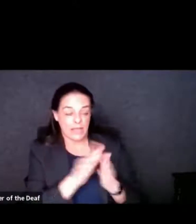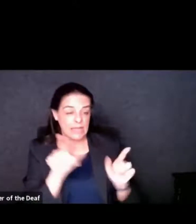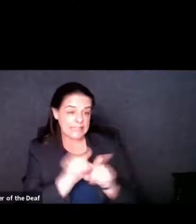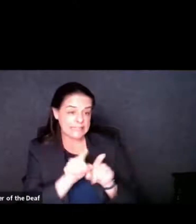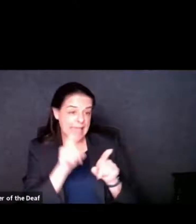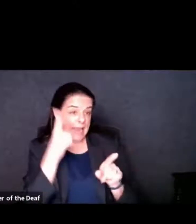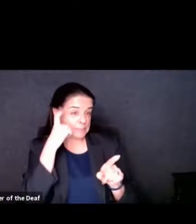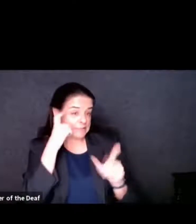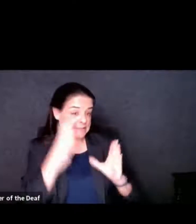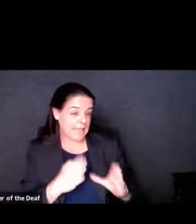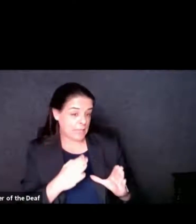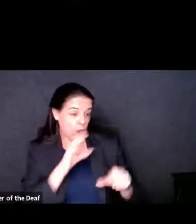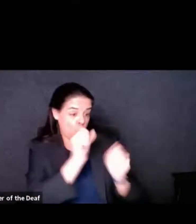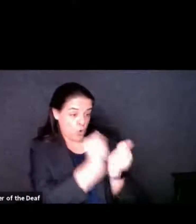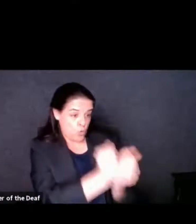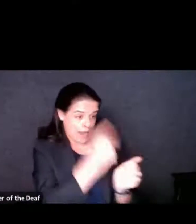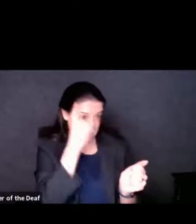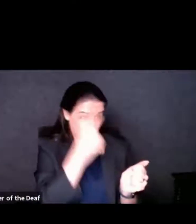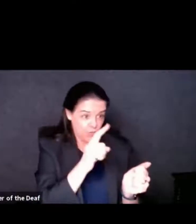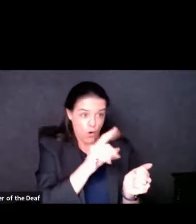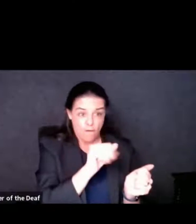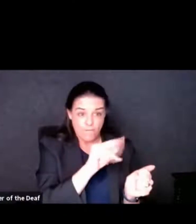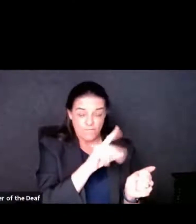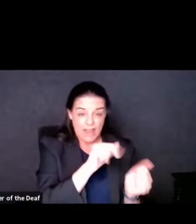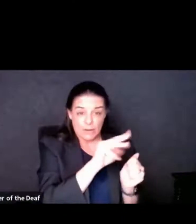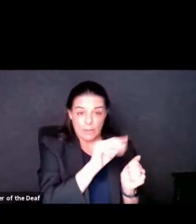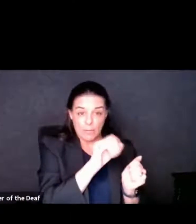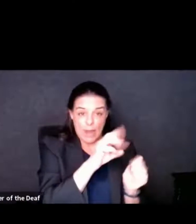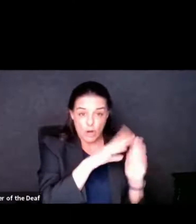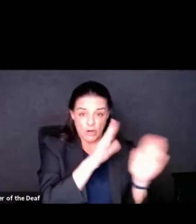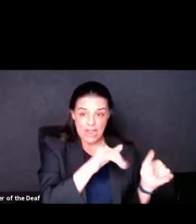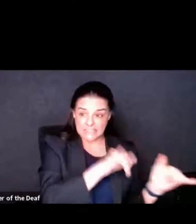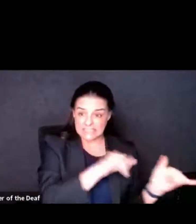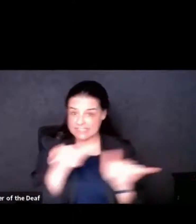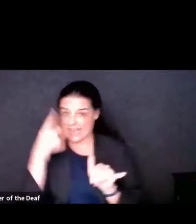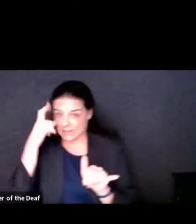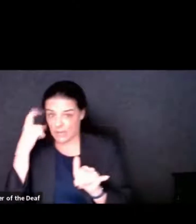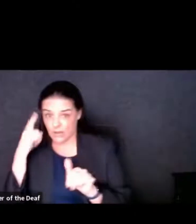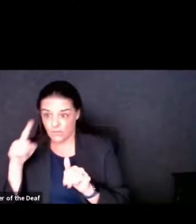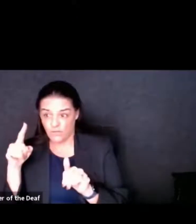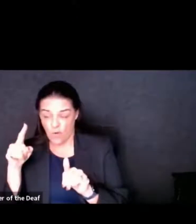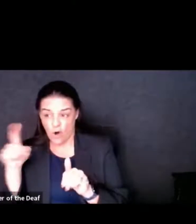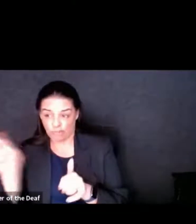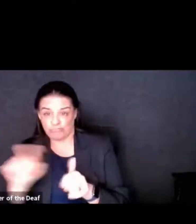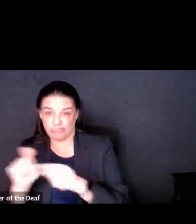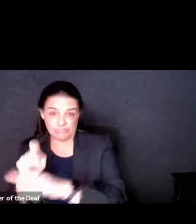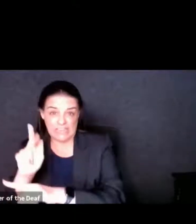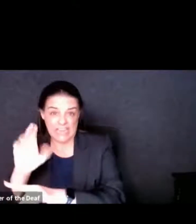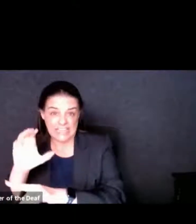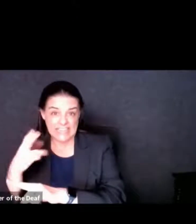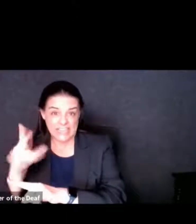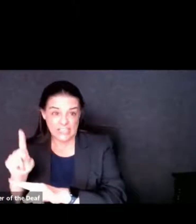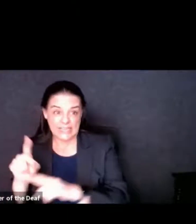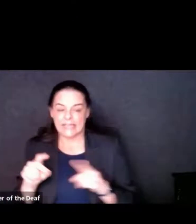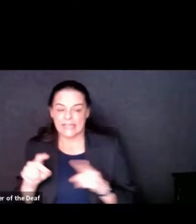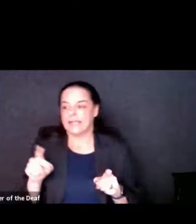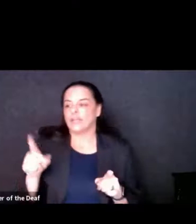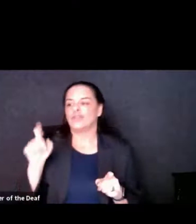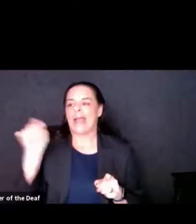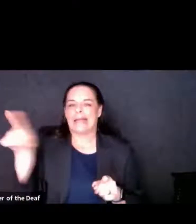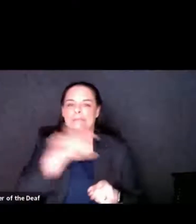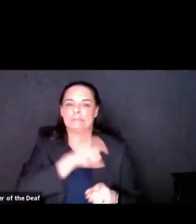arrested for vandalizing the mayor's house the same who's suspected of vandalizing KCHD? With that, yeah, I would ask law enforcement on